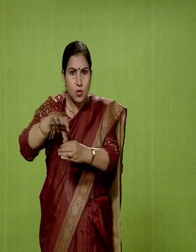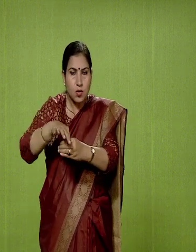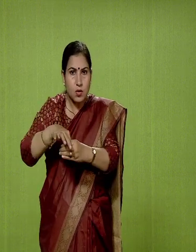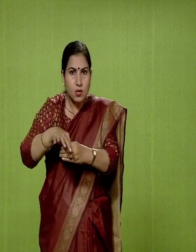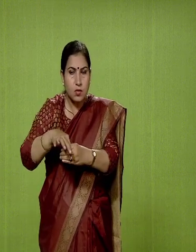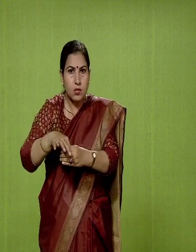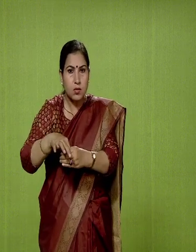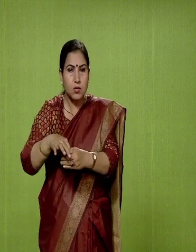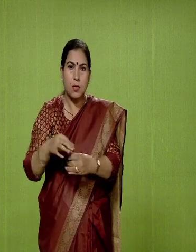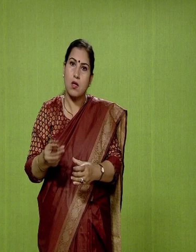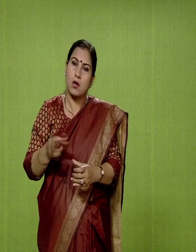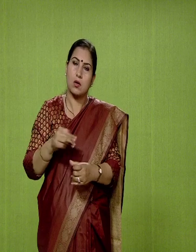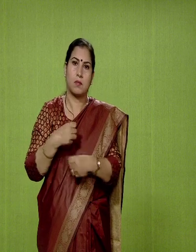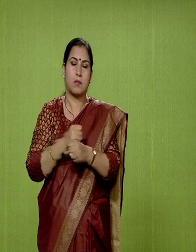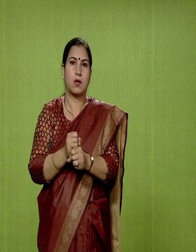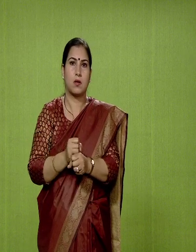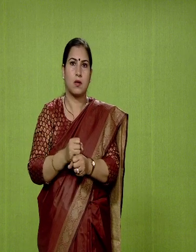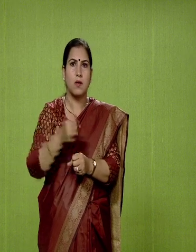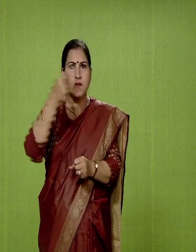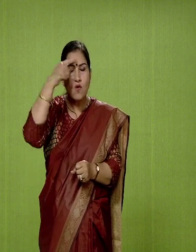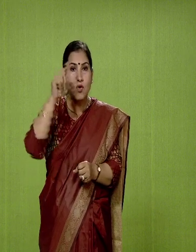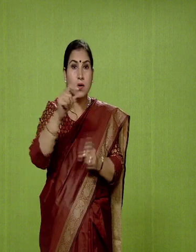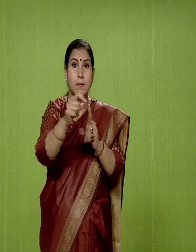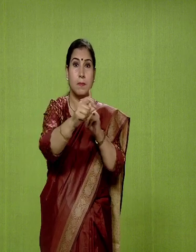were made for Sikh,